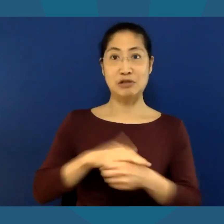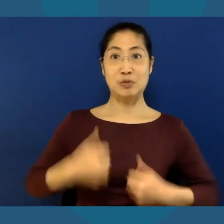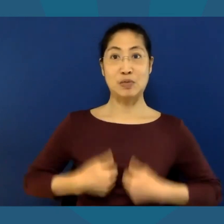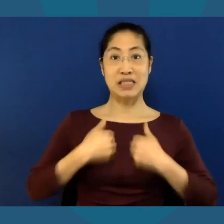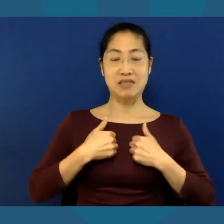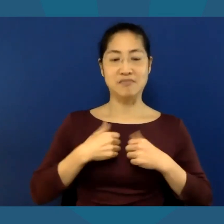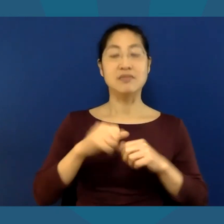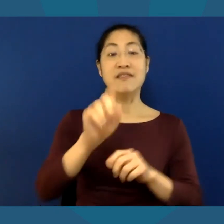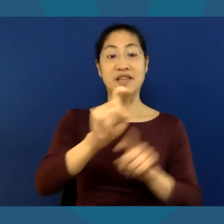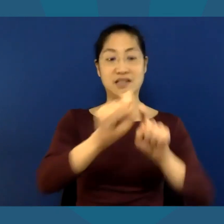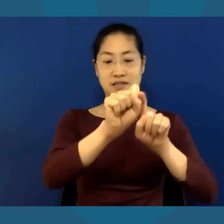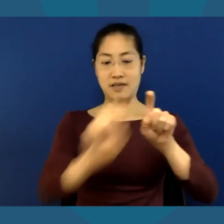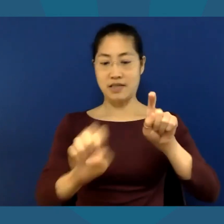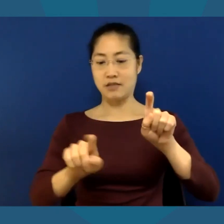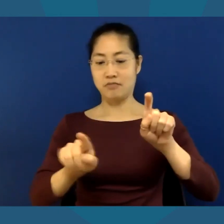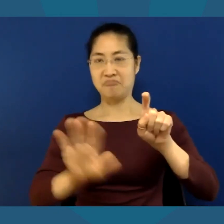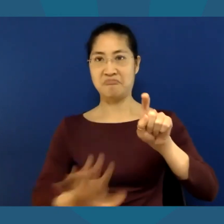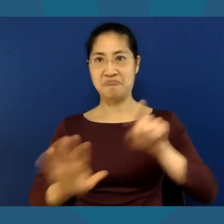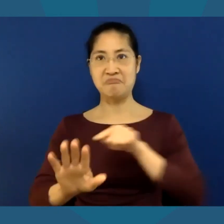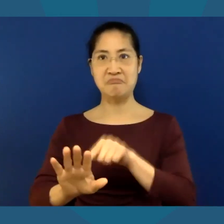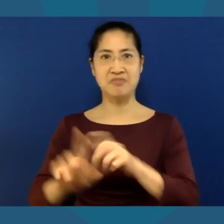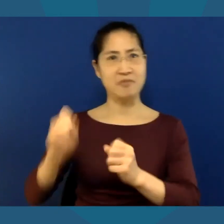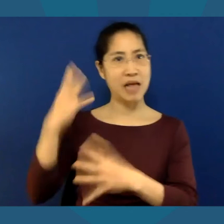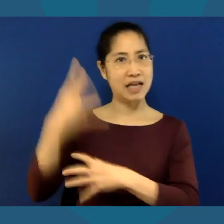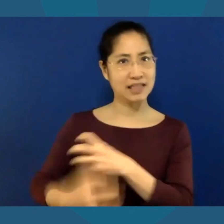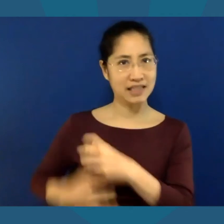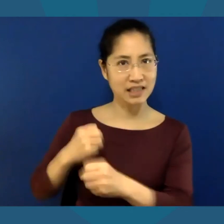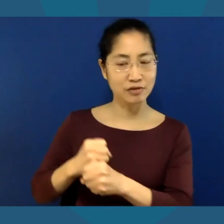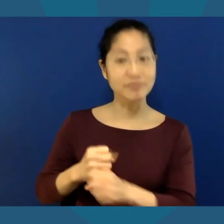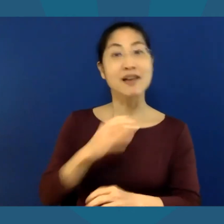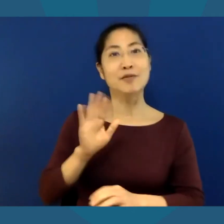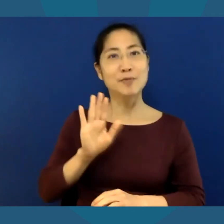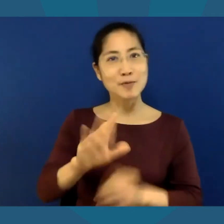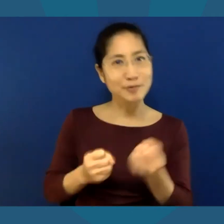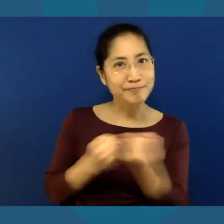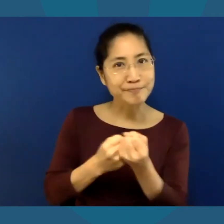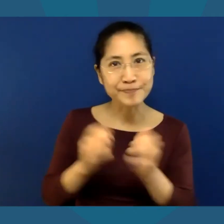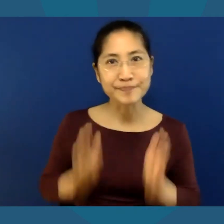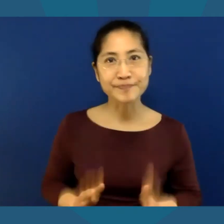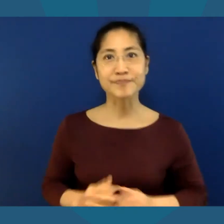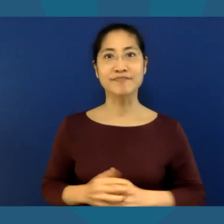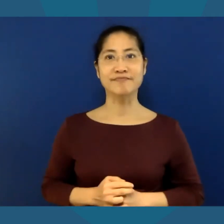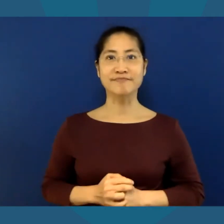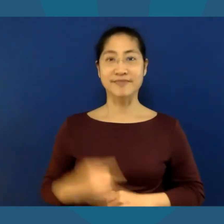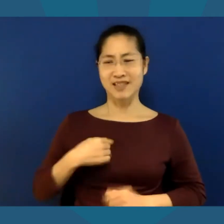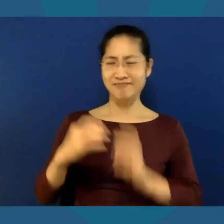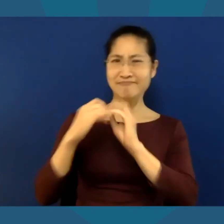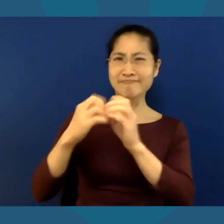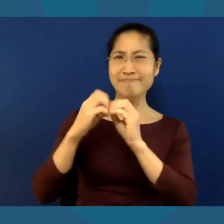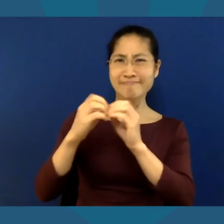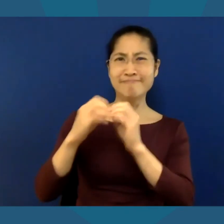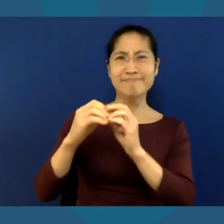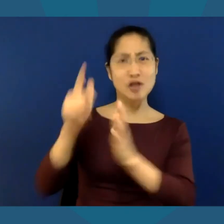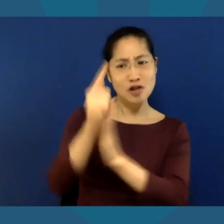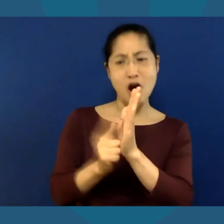As a lifelong district resident and your voice, I fought to pass